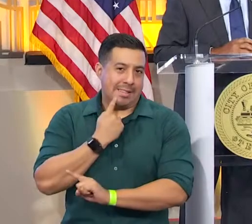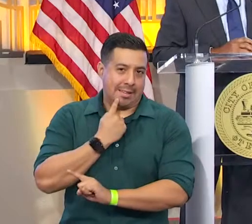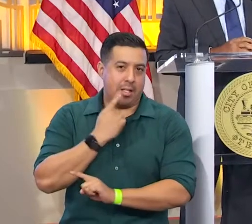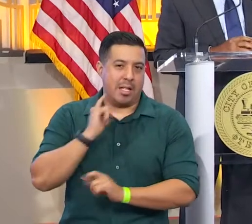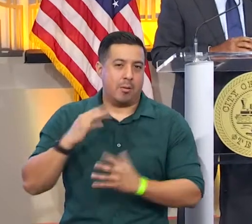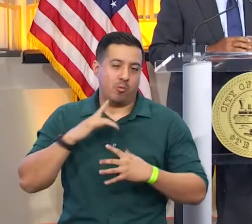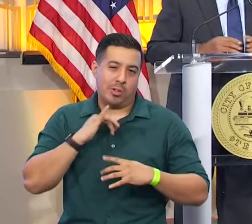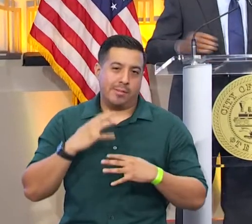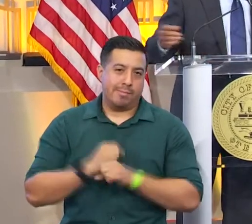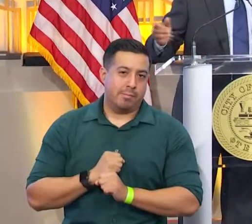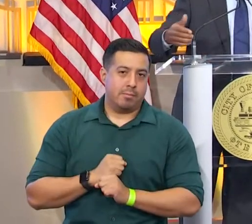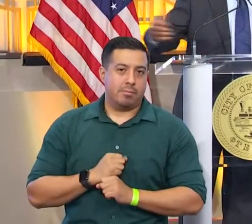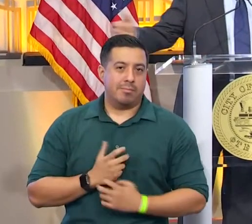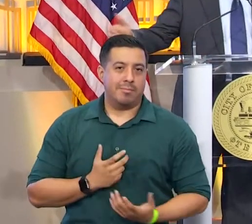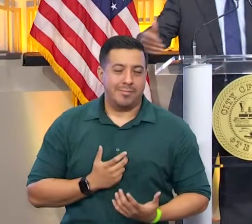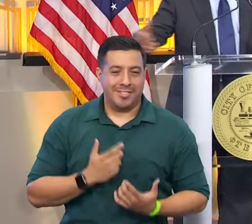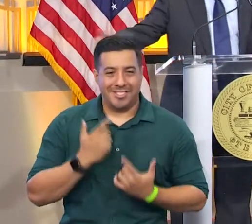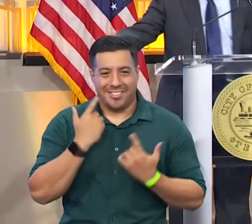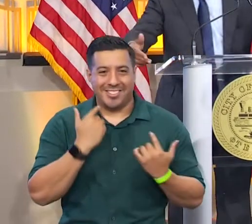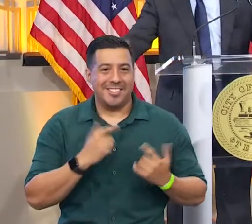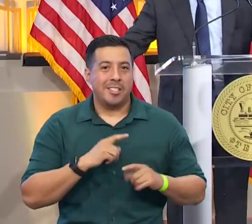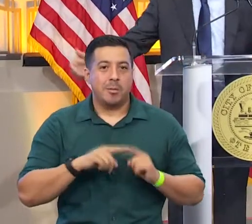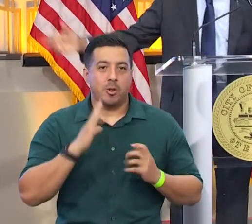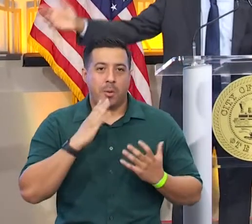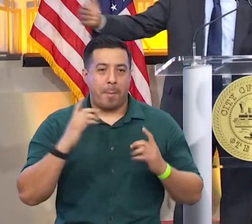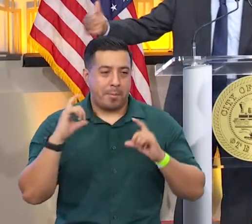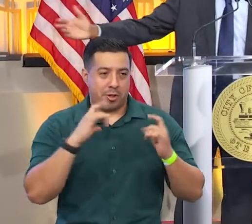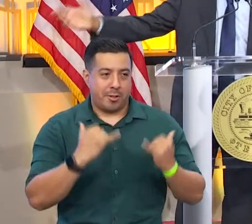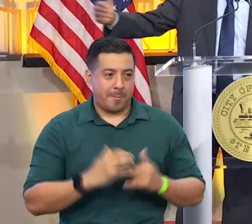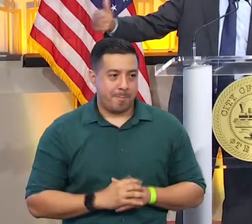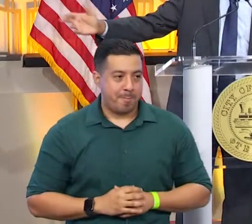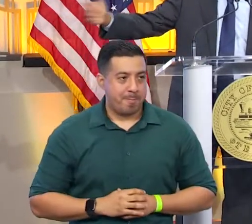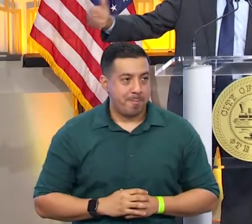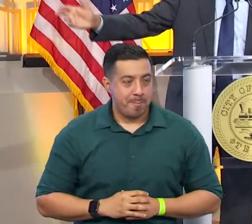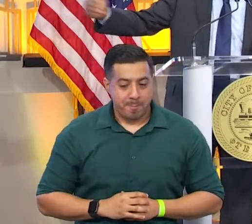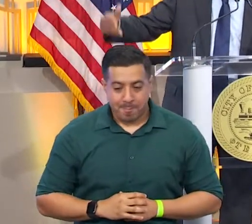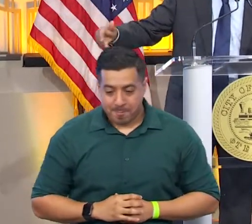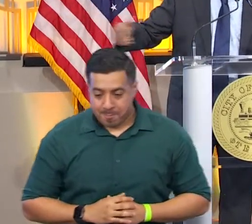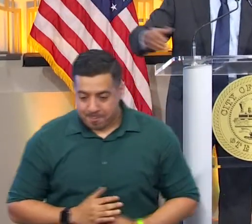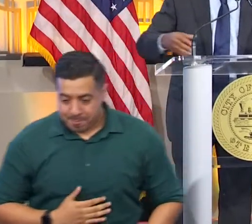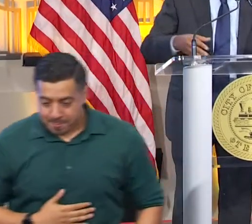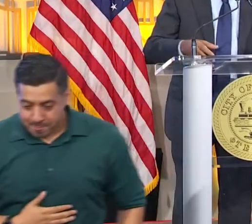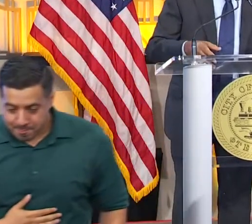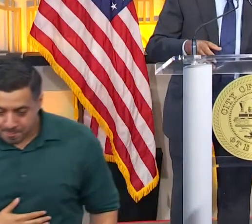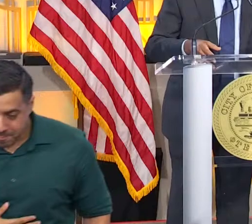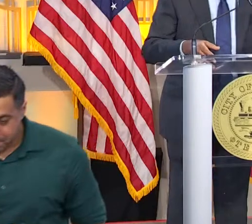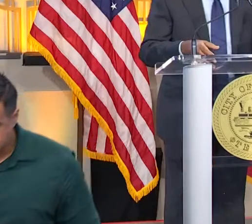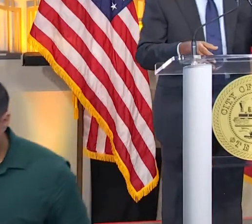abbreviated version. All right, so we're going to take some quick pictures. Come on.